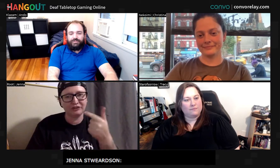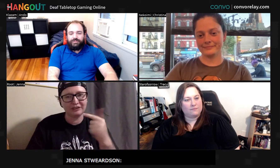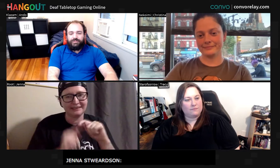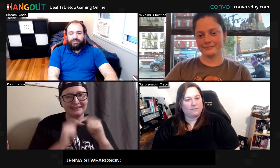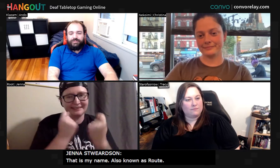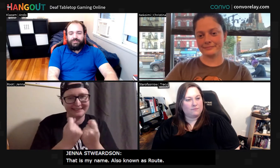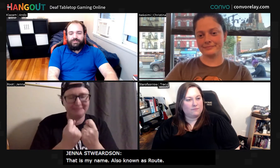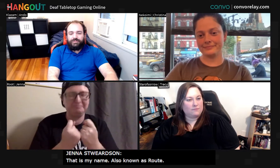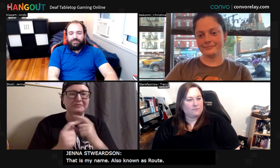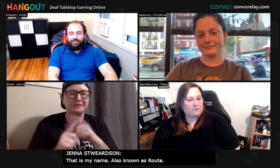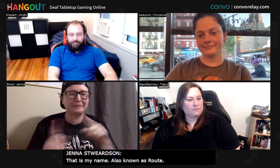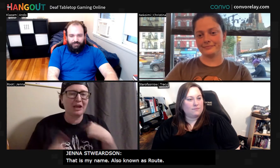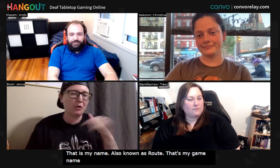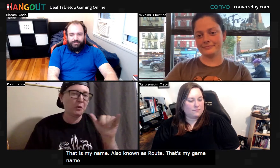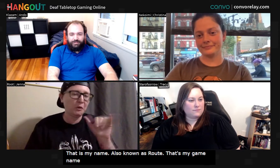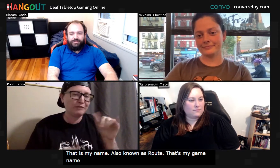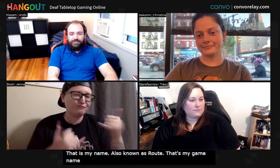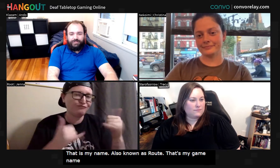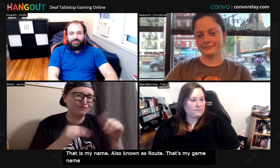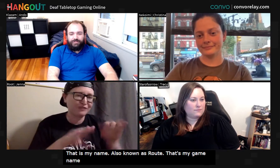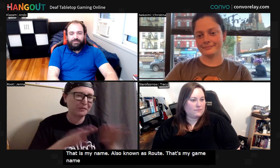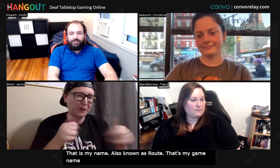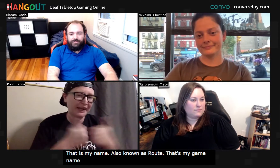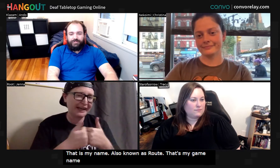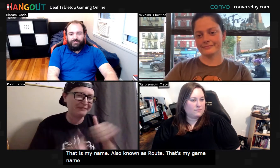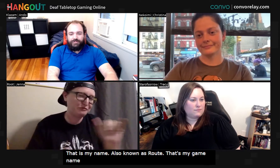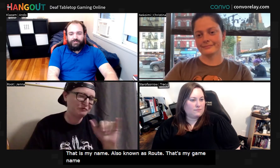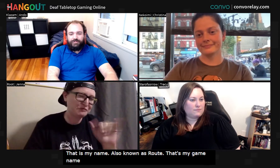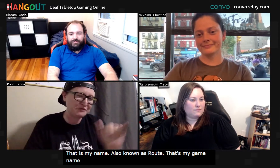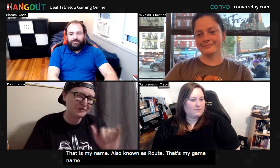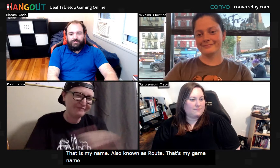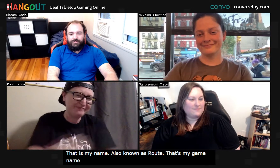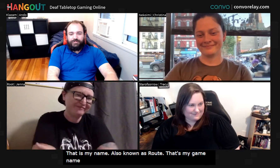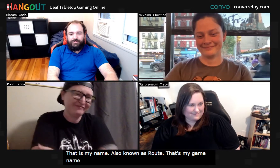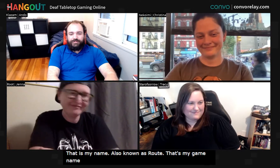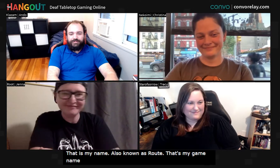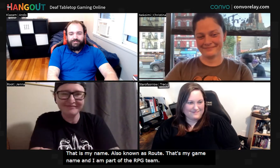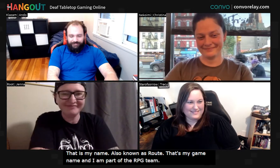this RPG team, and I also play board games as well.